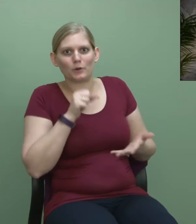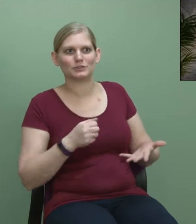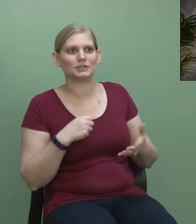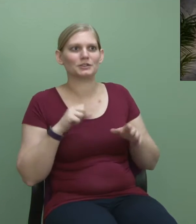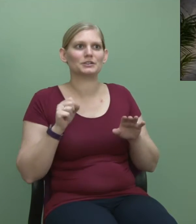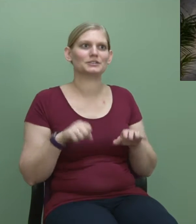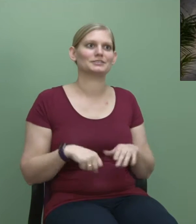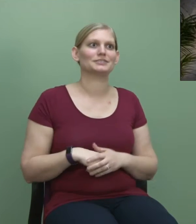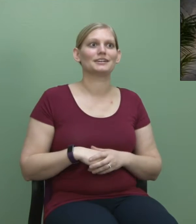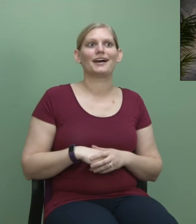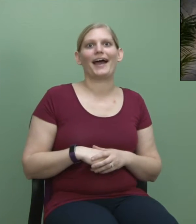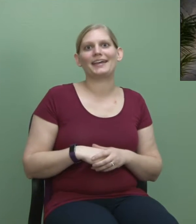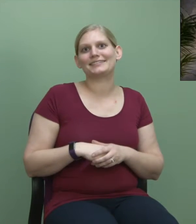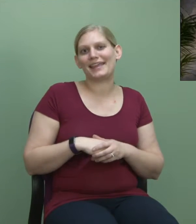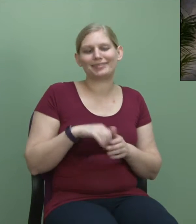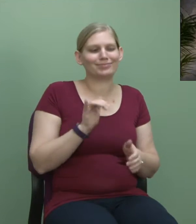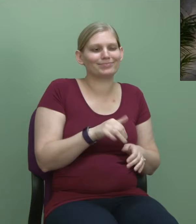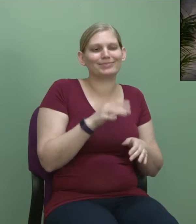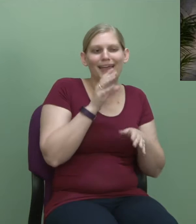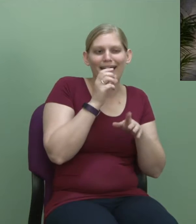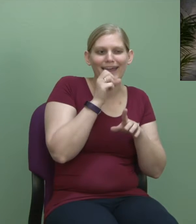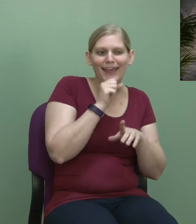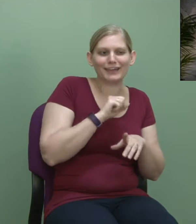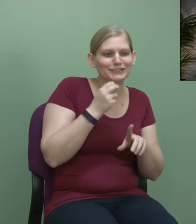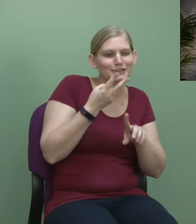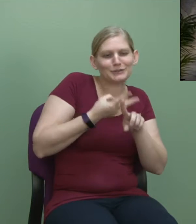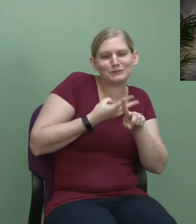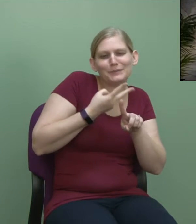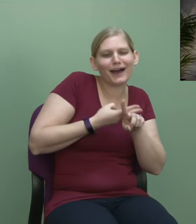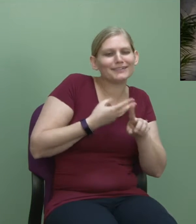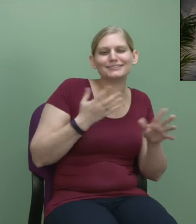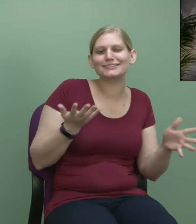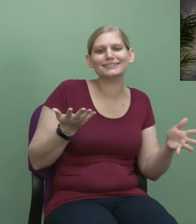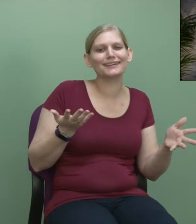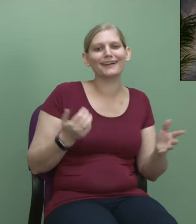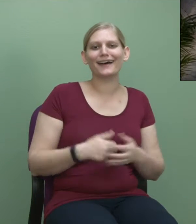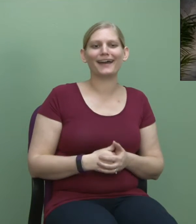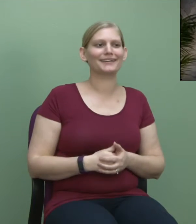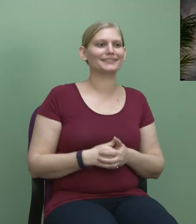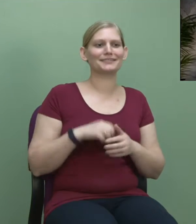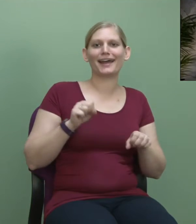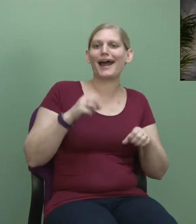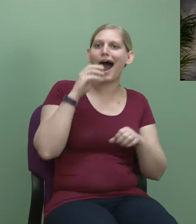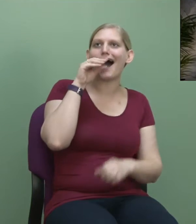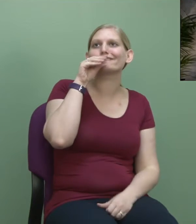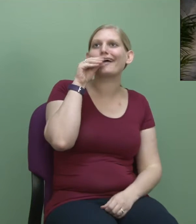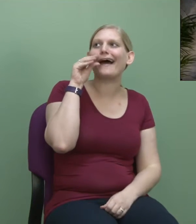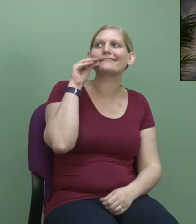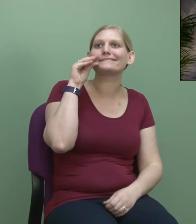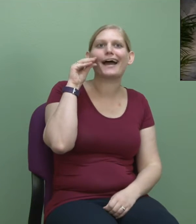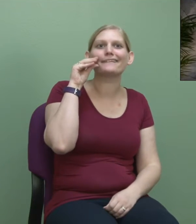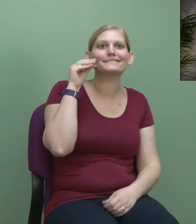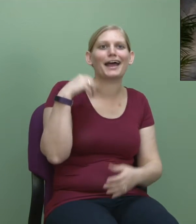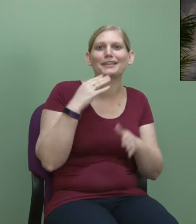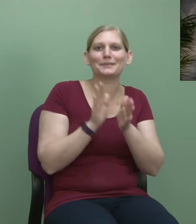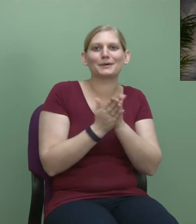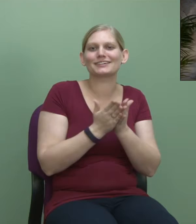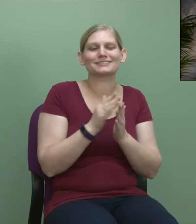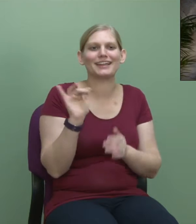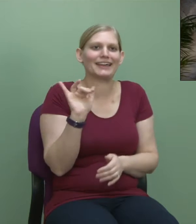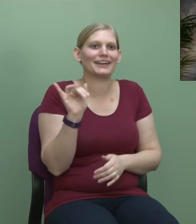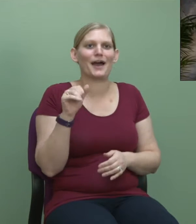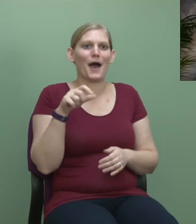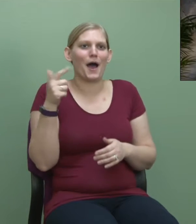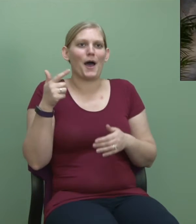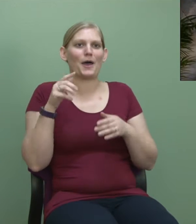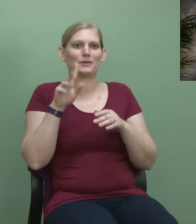what they can do is chew on the book, bend the pages, and just kind of use it as one of their other toys. It's great to